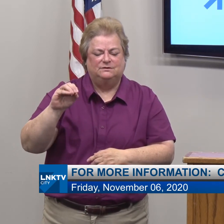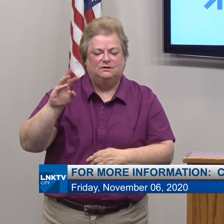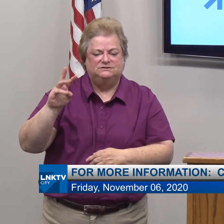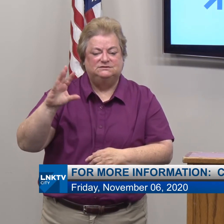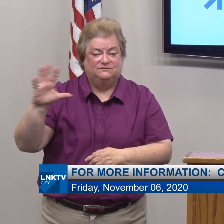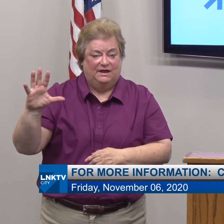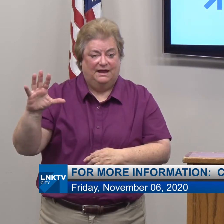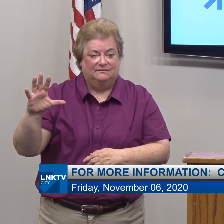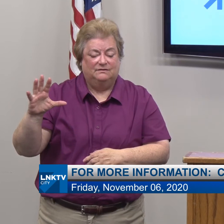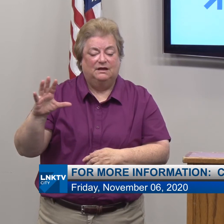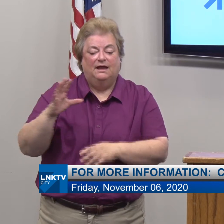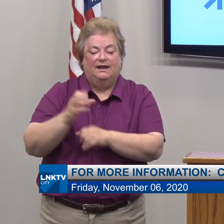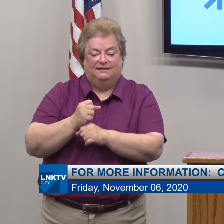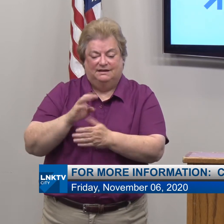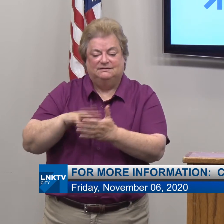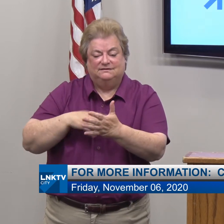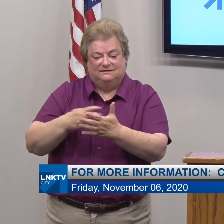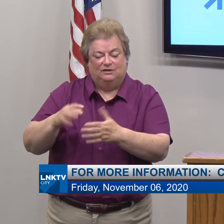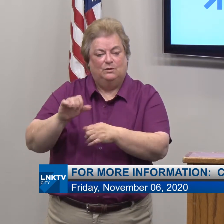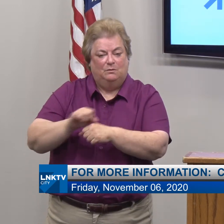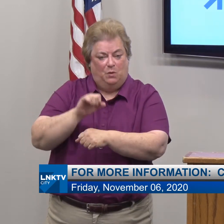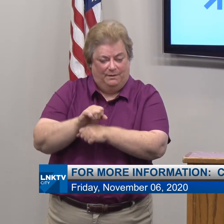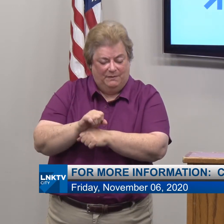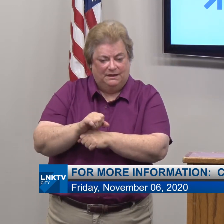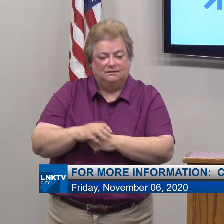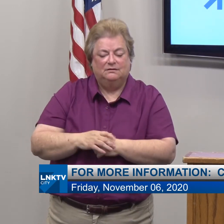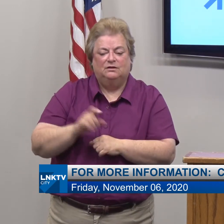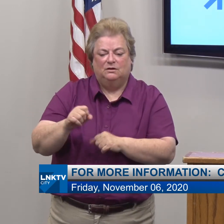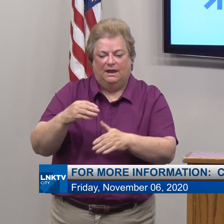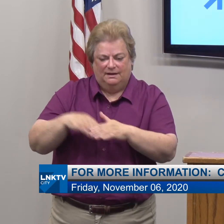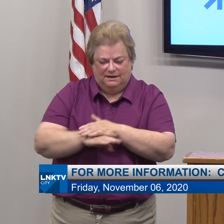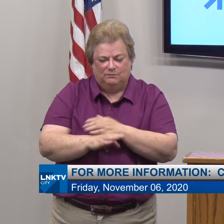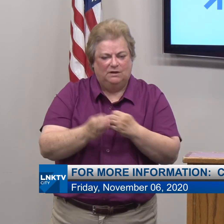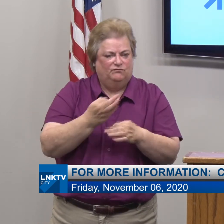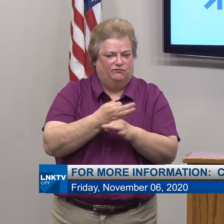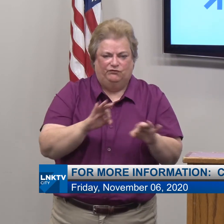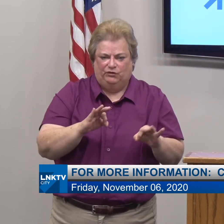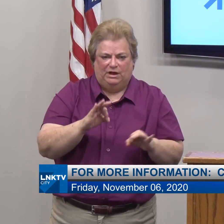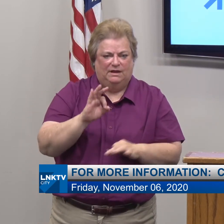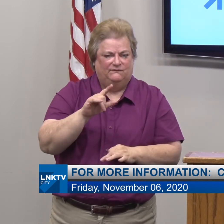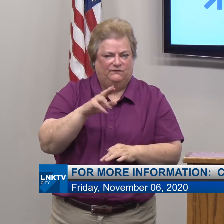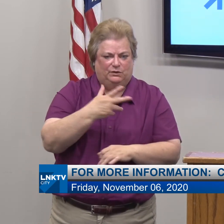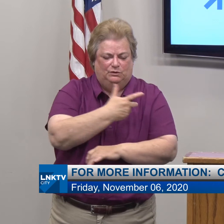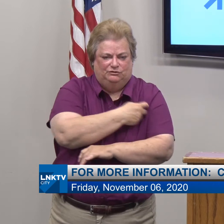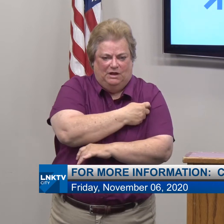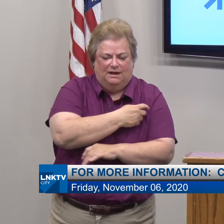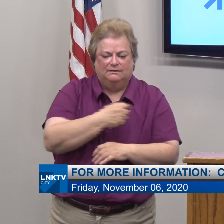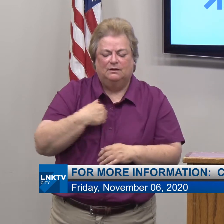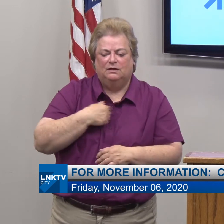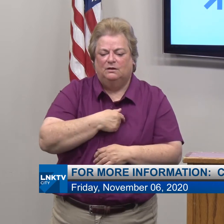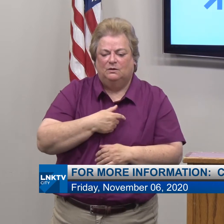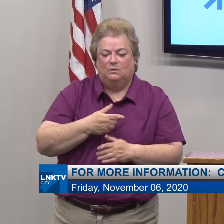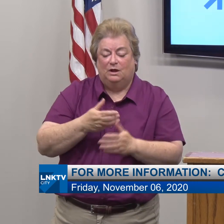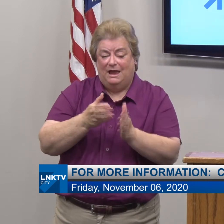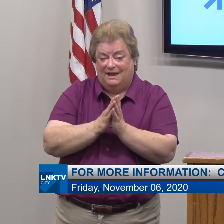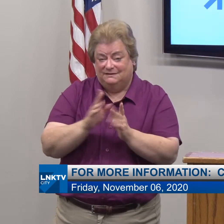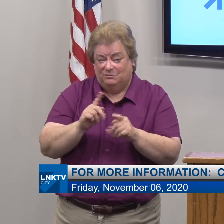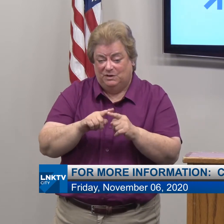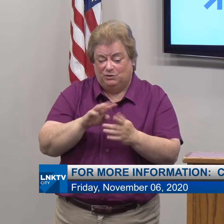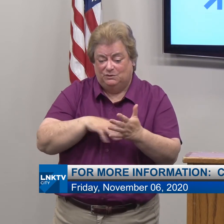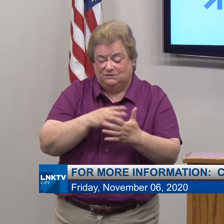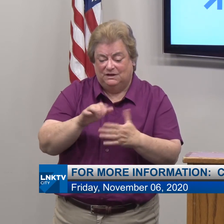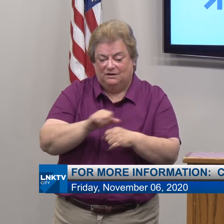441-8065 and get a time scheduled. You can come in. They're free of charge. The only reason we're asking people to schedule appointments